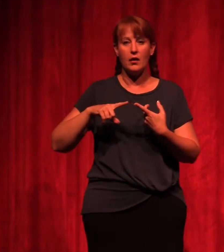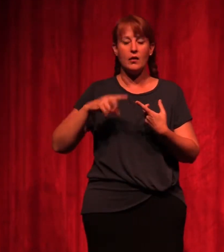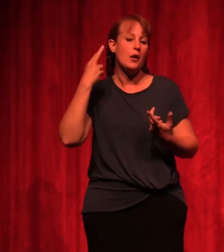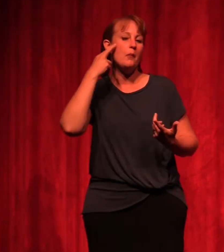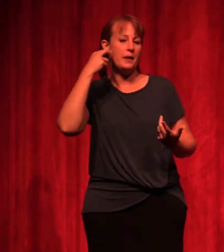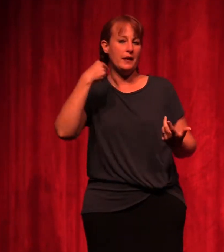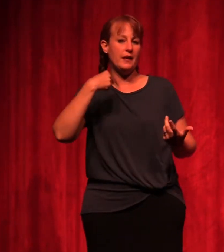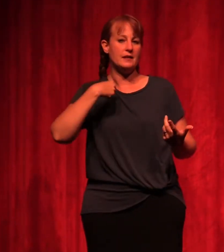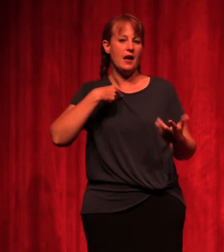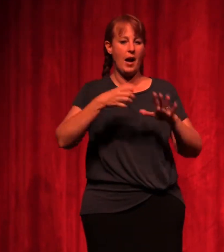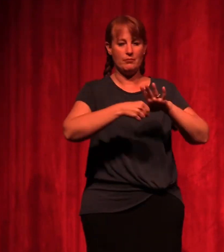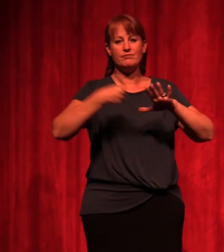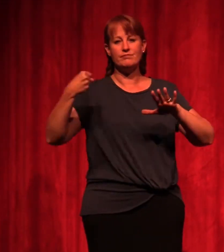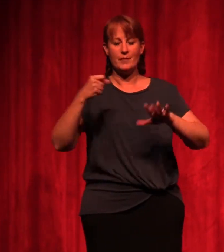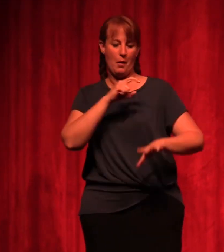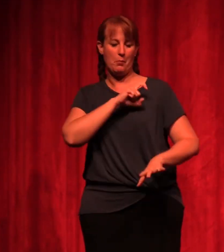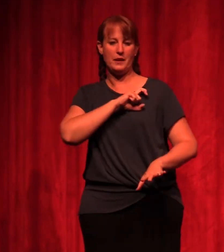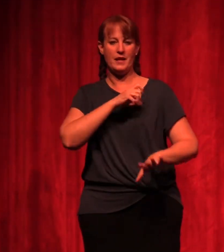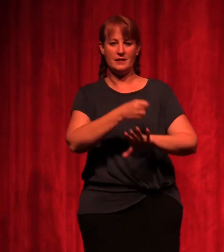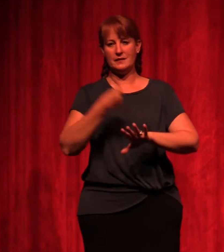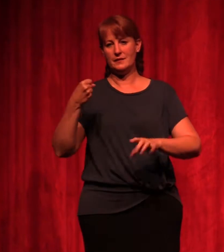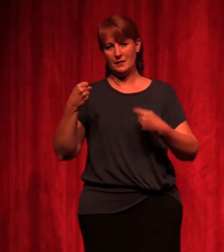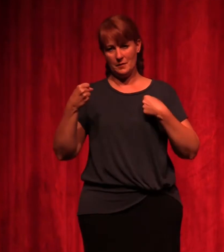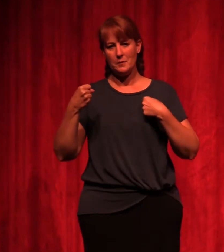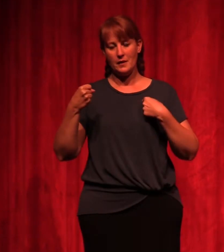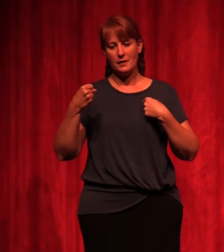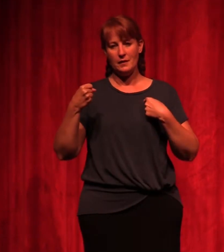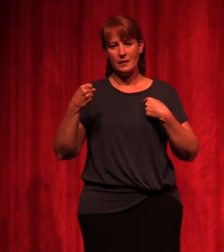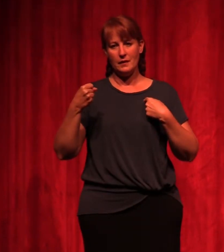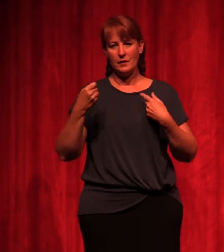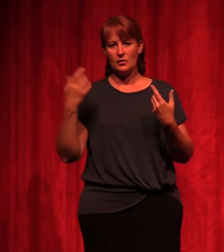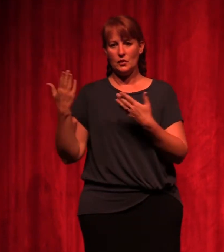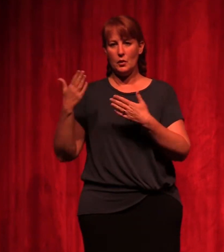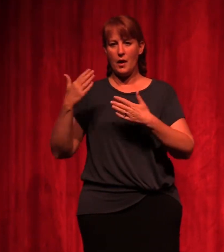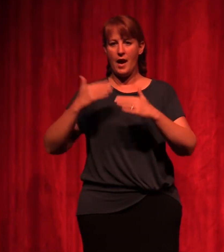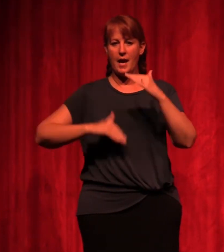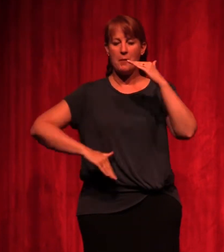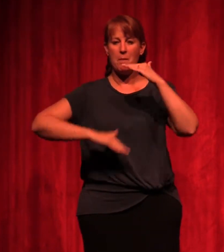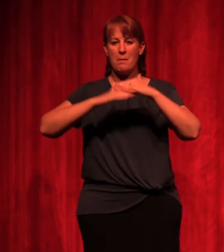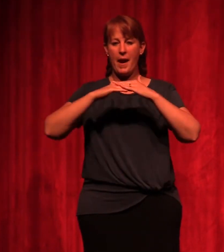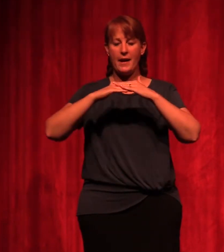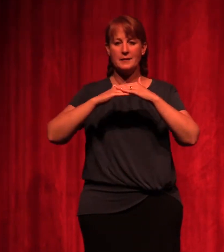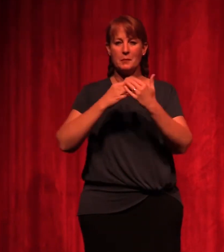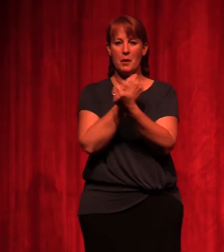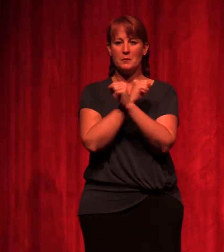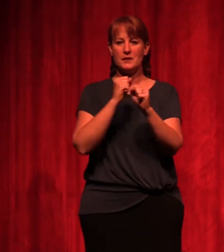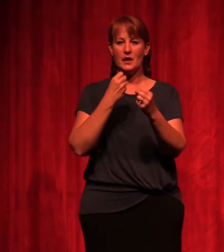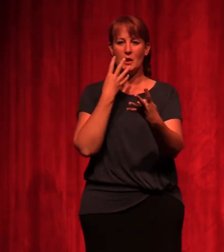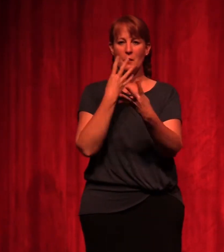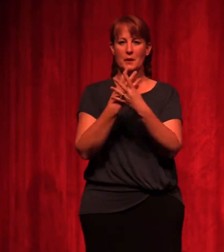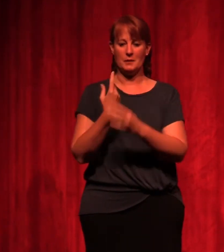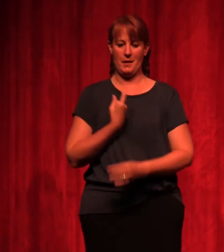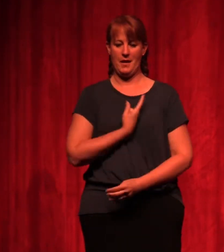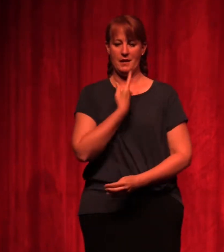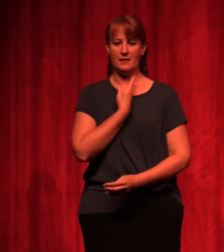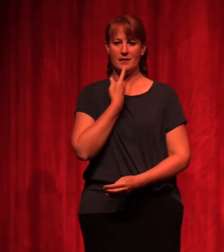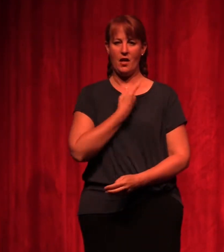because I'm taken away by the police officers to a maximum security prison an hour away, and I'm put in solitary